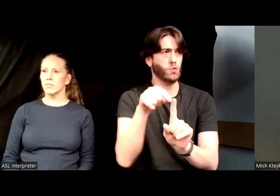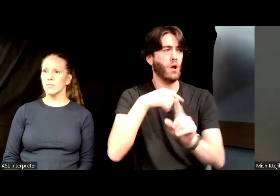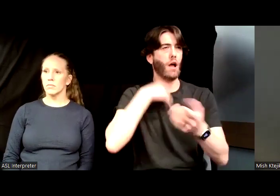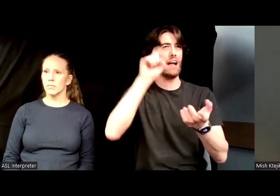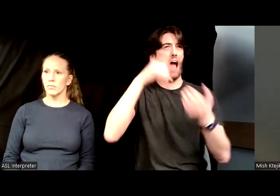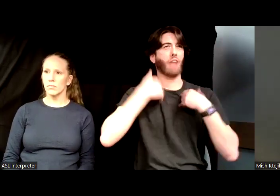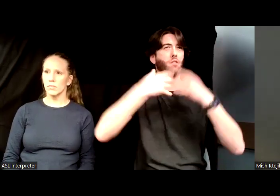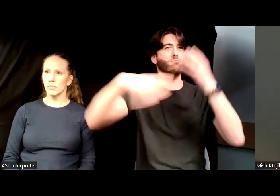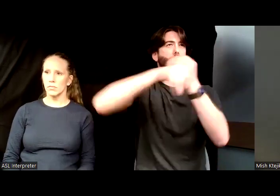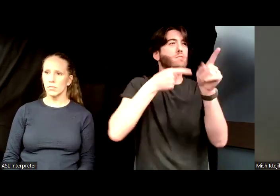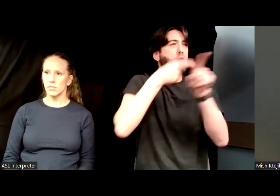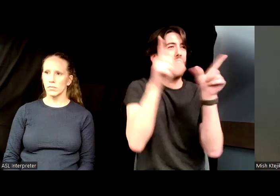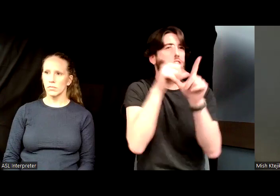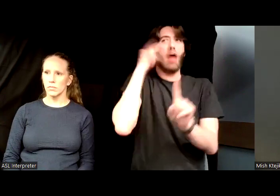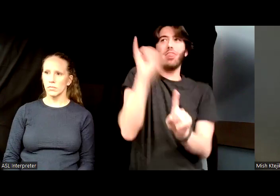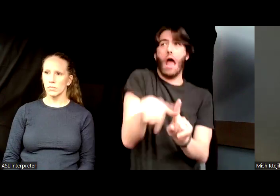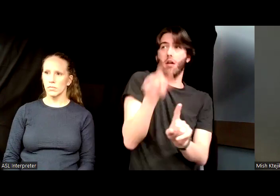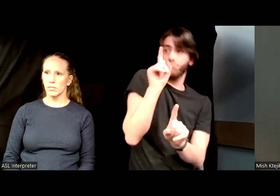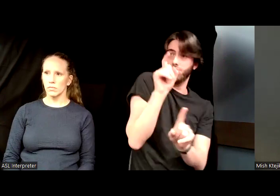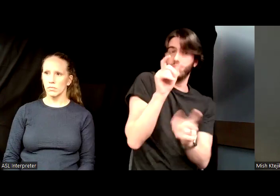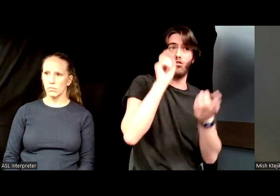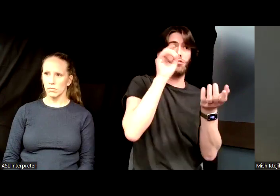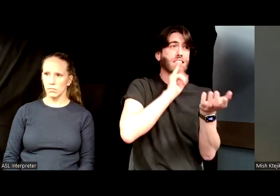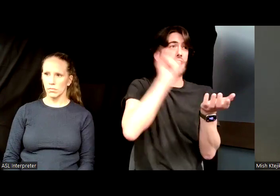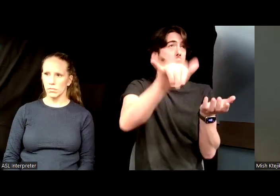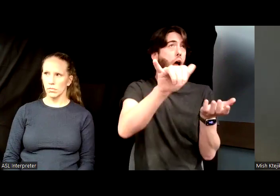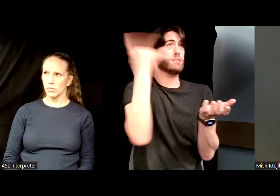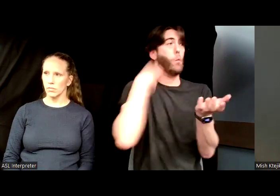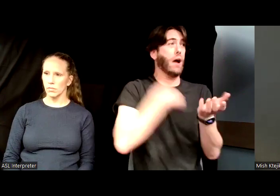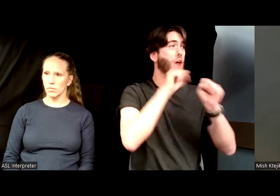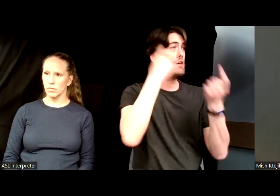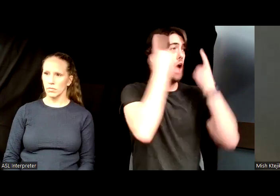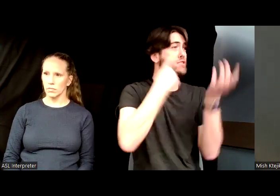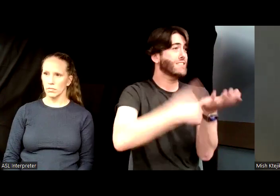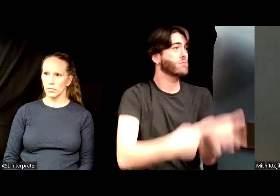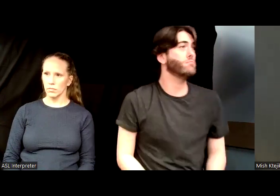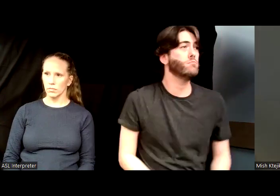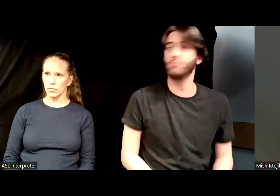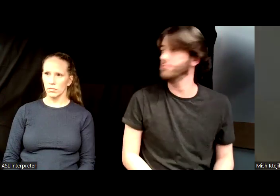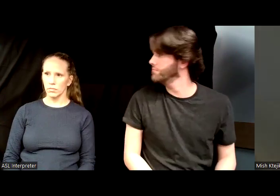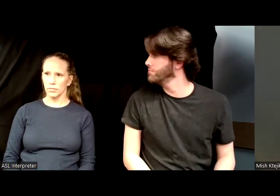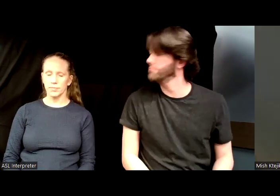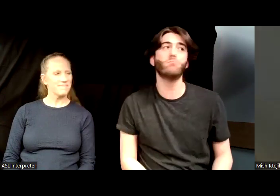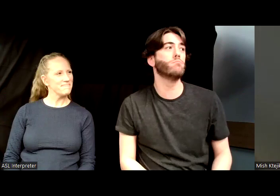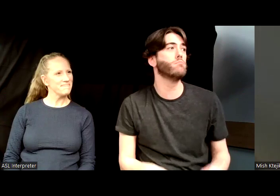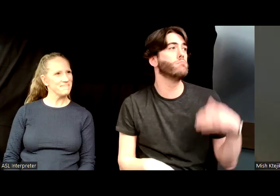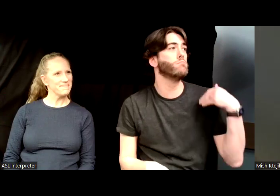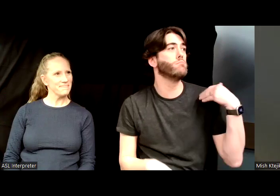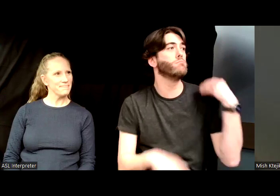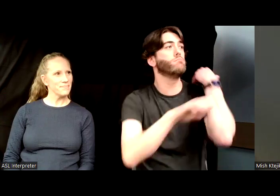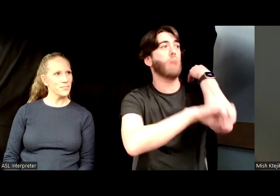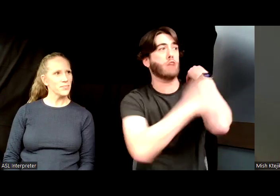a person that knows Russian sign language. And maybe they can interpret for just that consumer